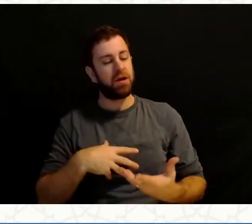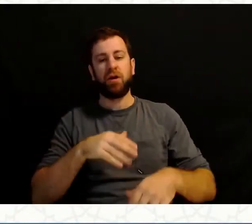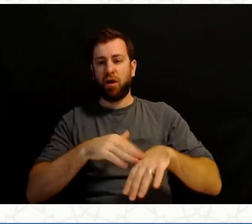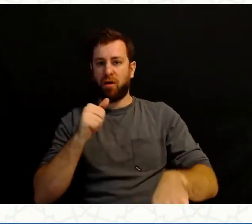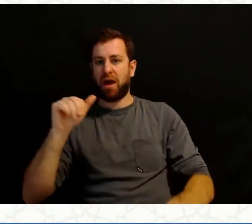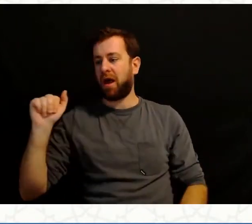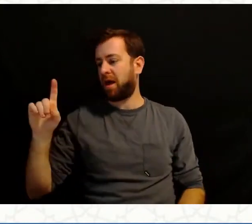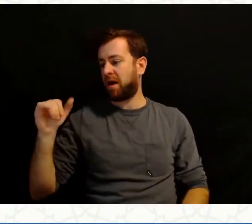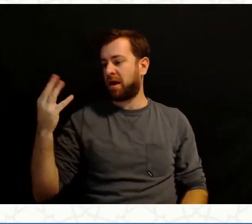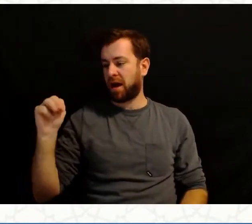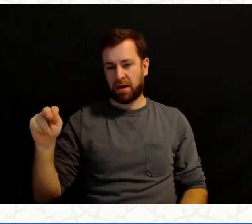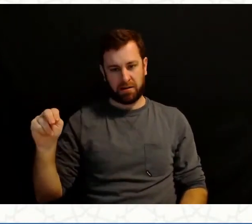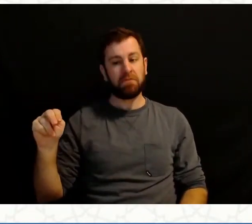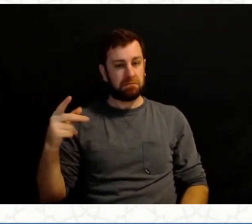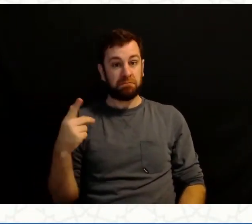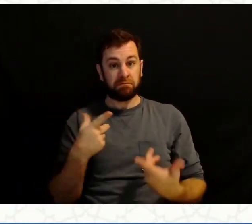adhan.